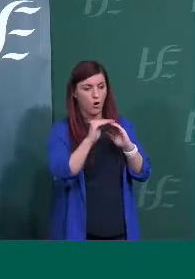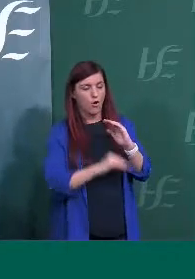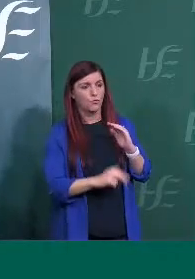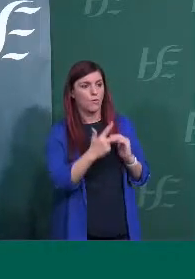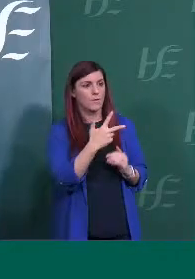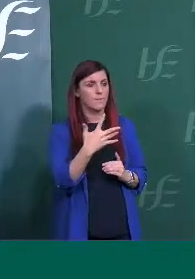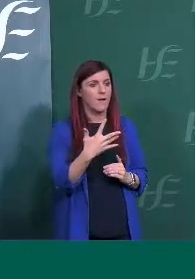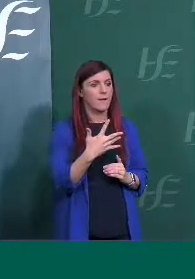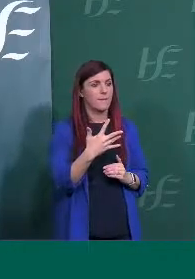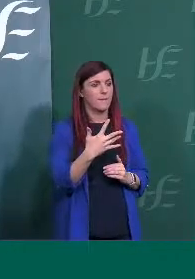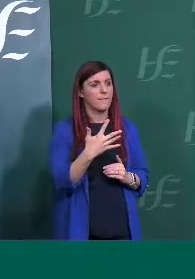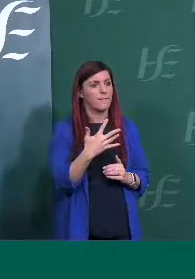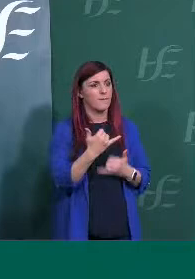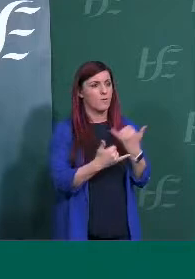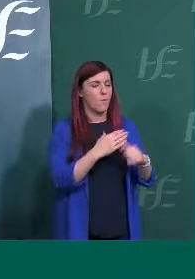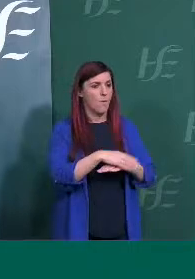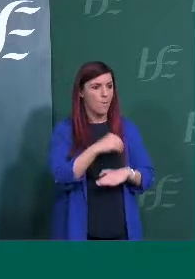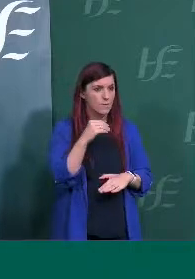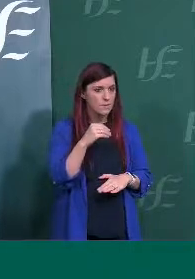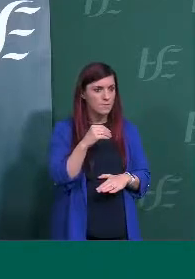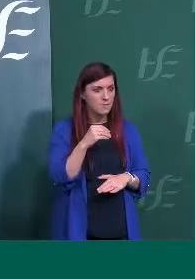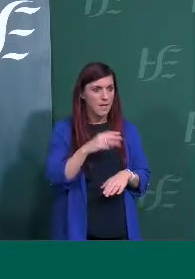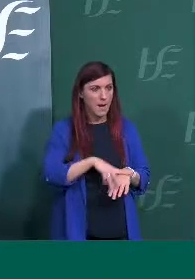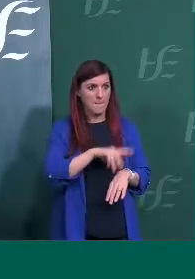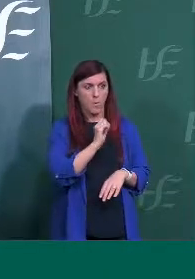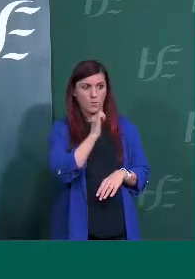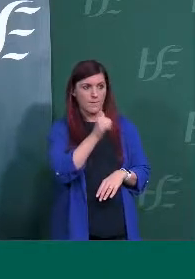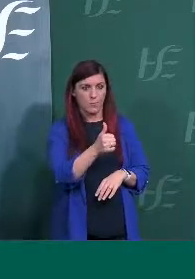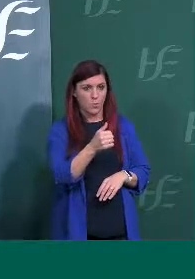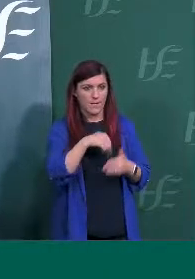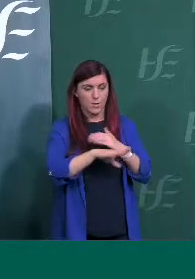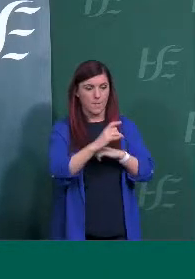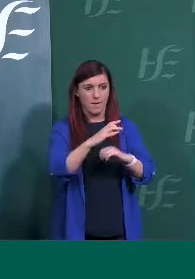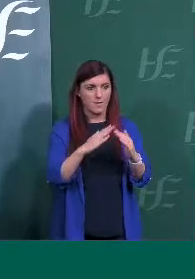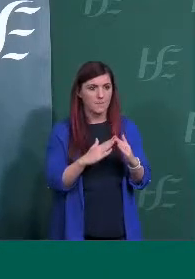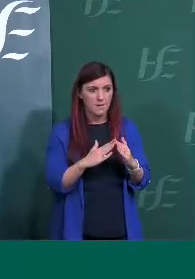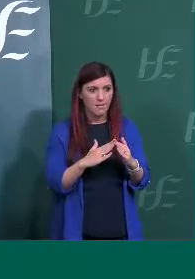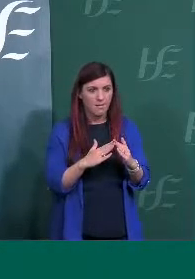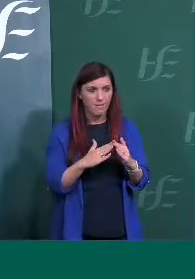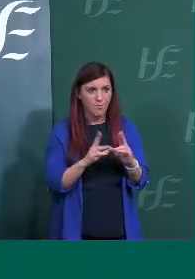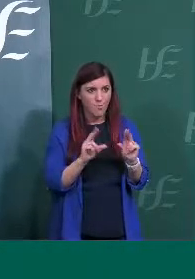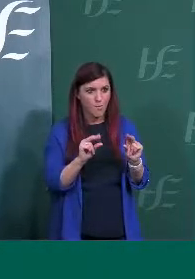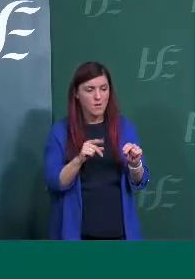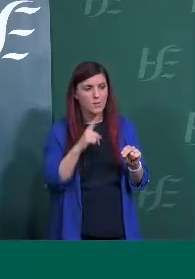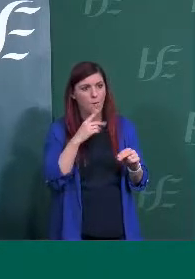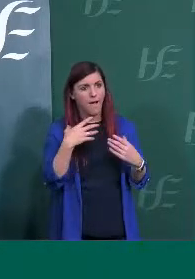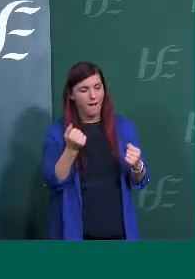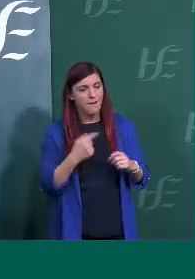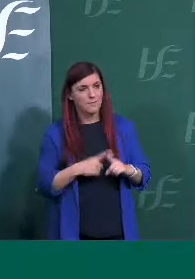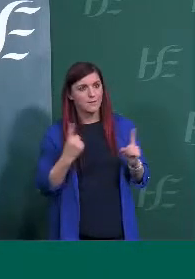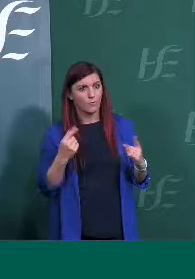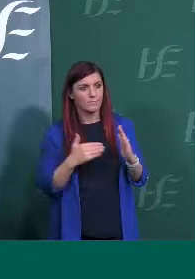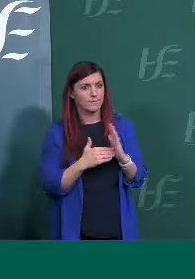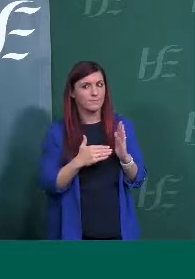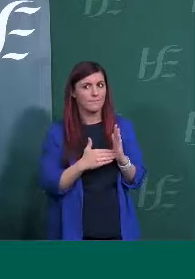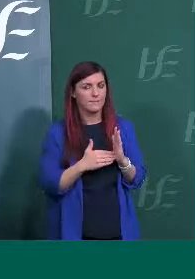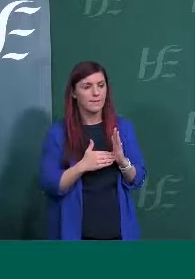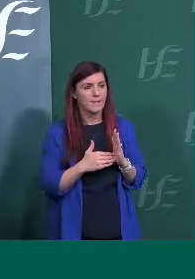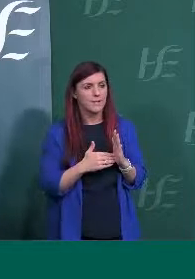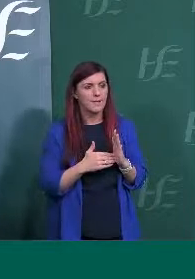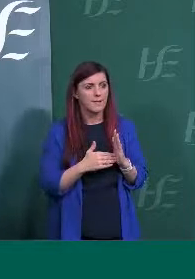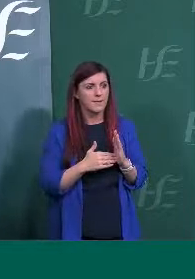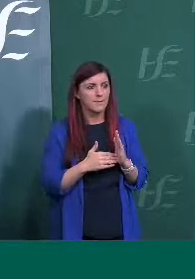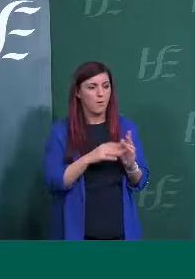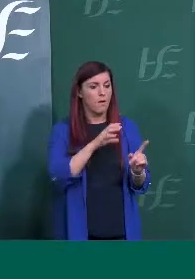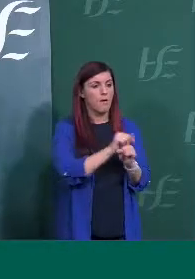great majority of those, if you see the previous graph, don't translate into sickness. So there is this differential in that cases